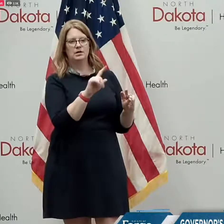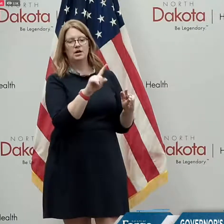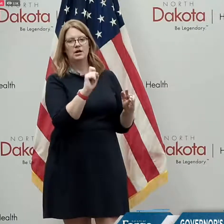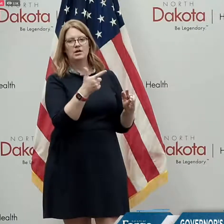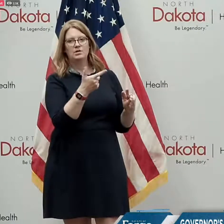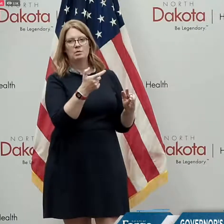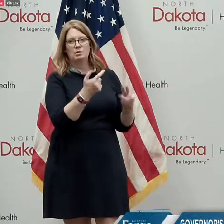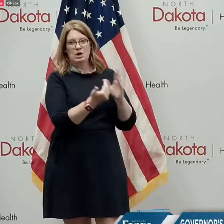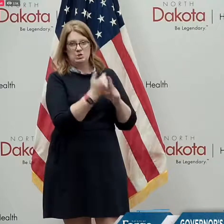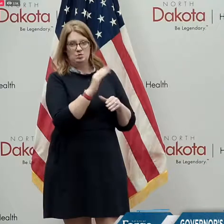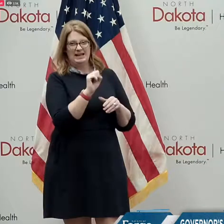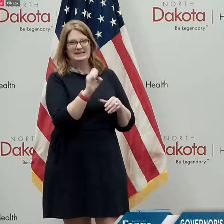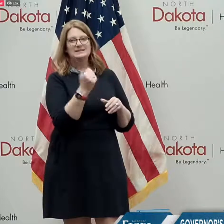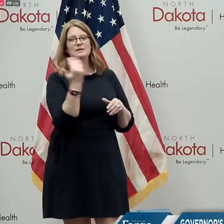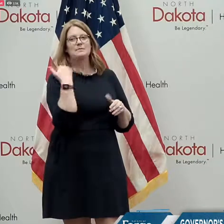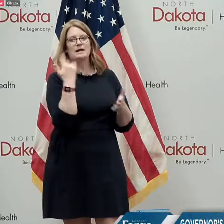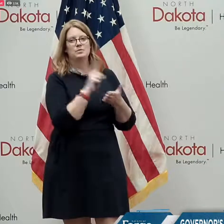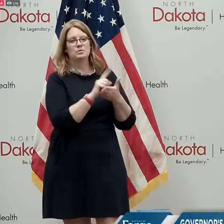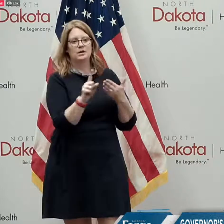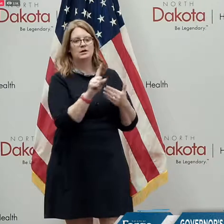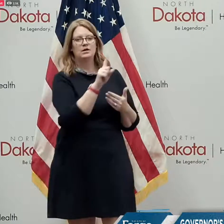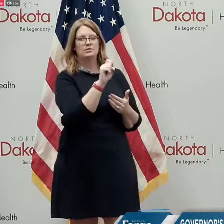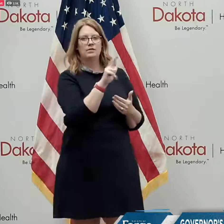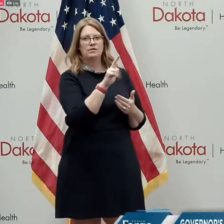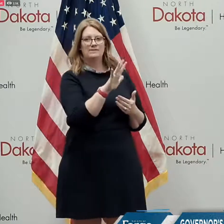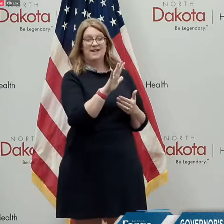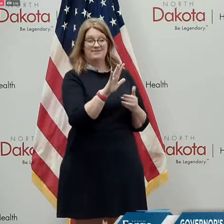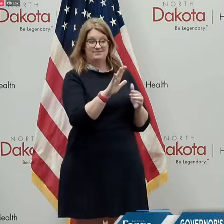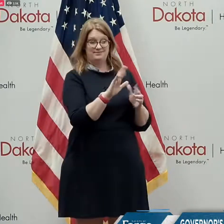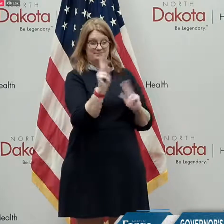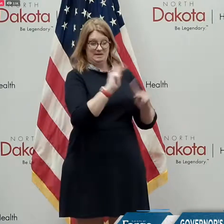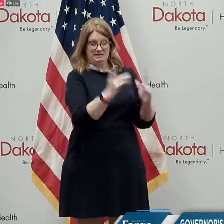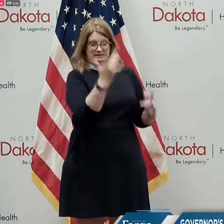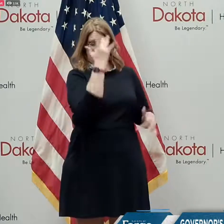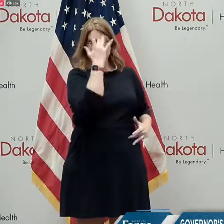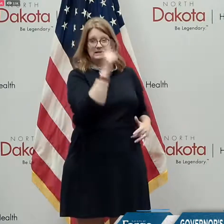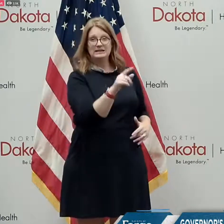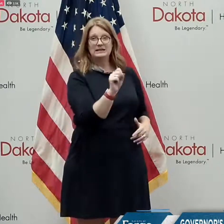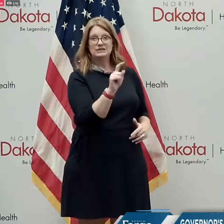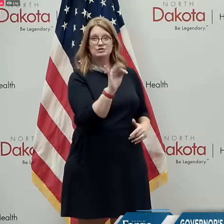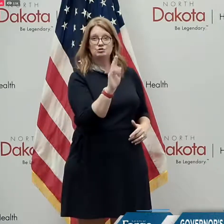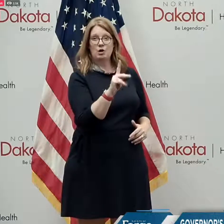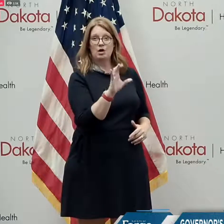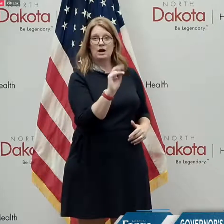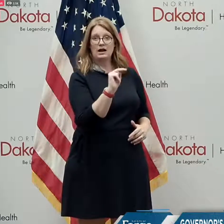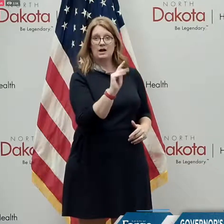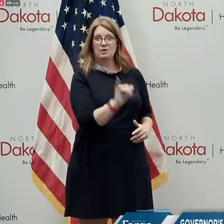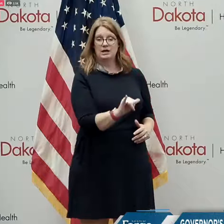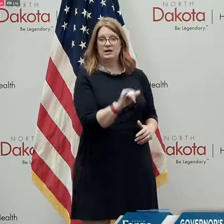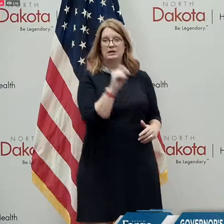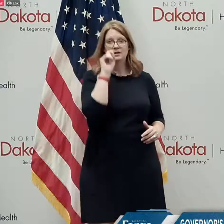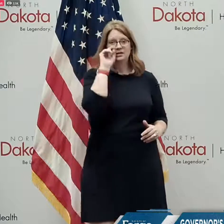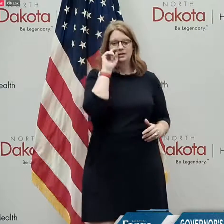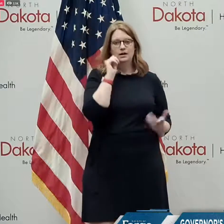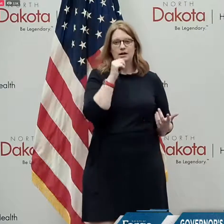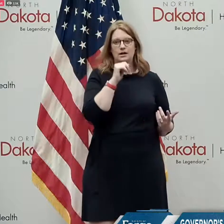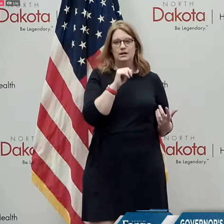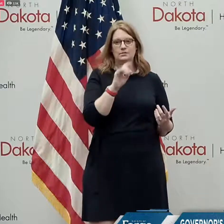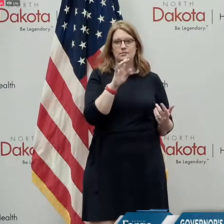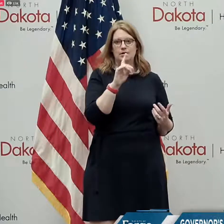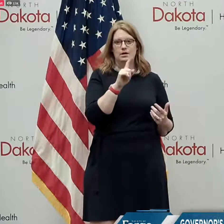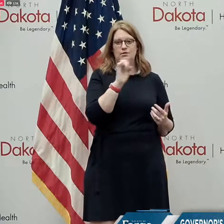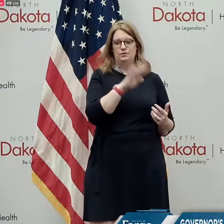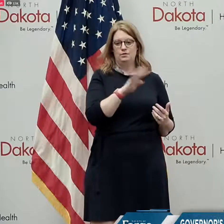just in the past week. There's now 135 active cases, and again, because of the high rate of 44 active cases per